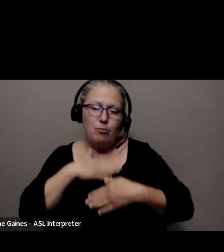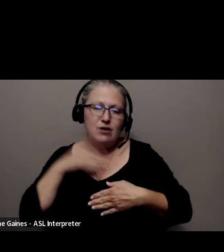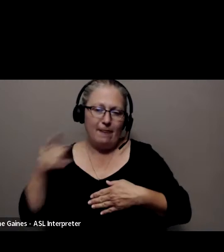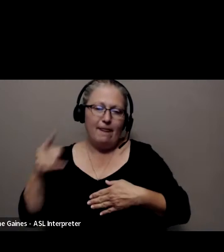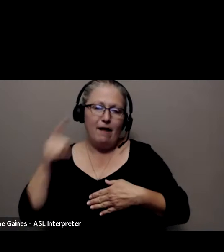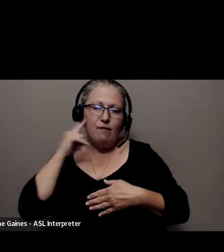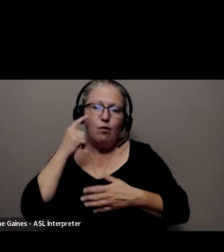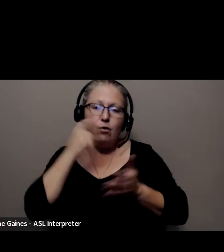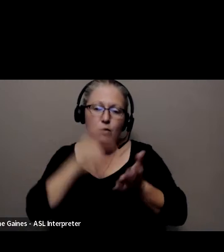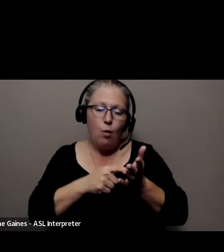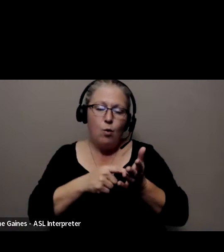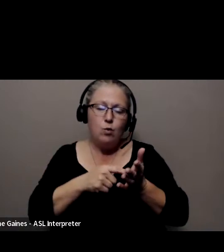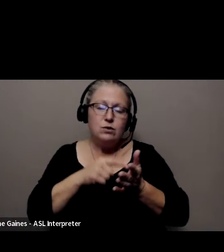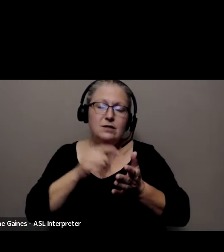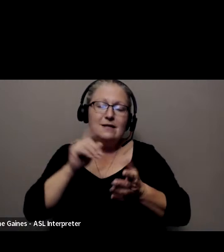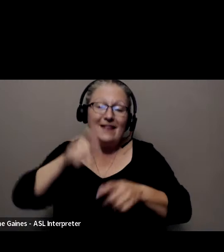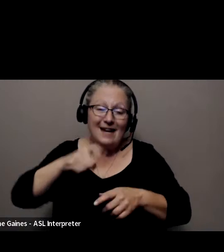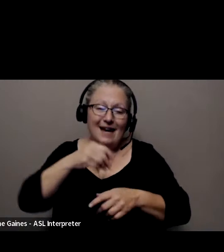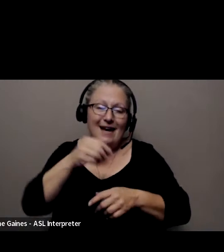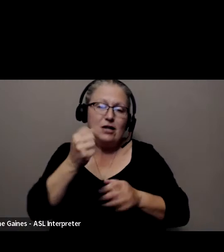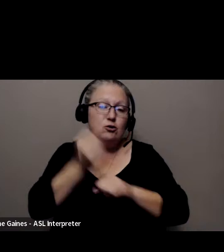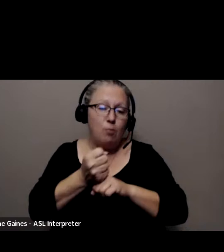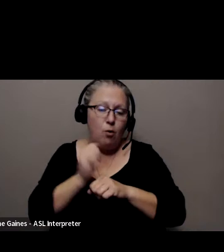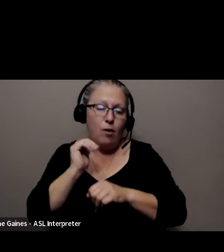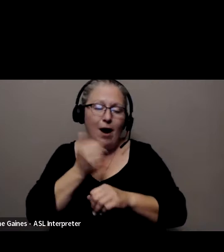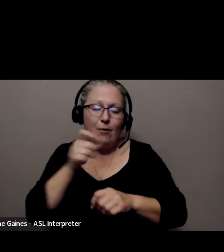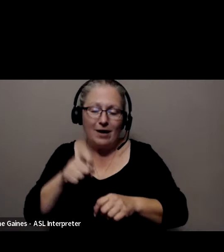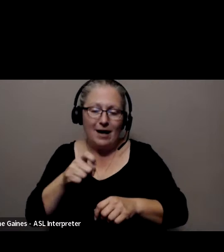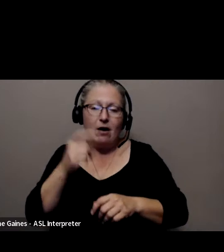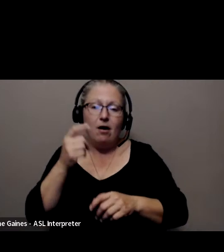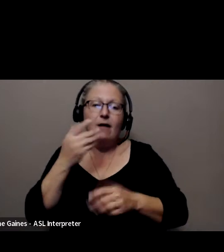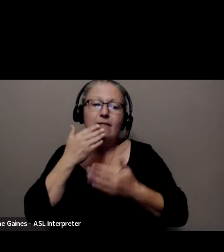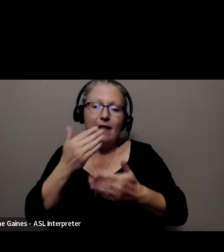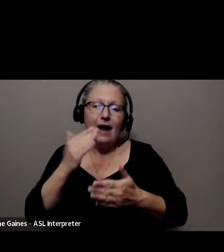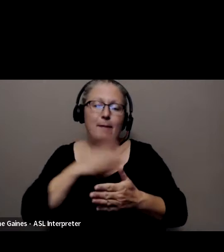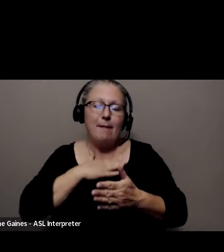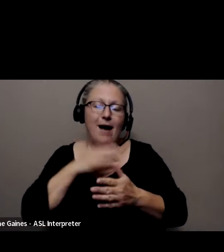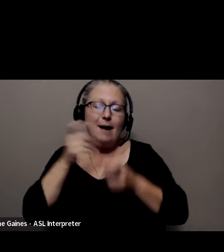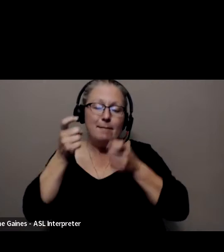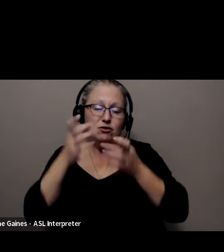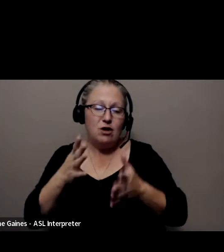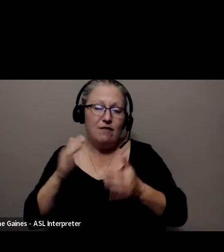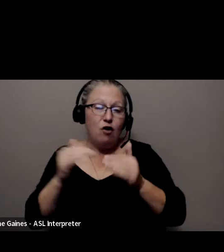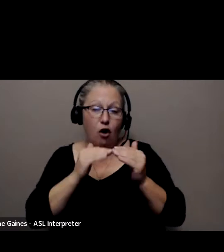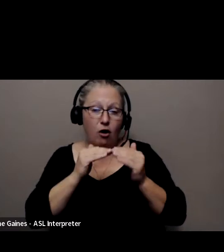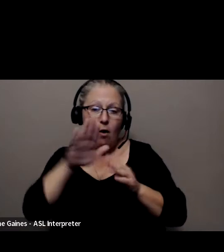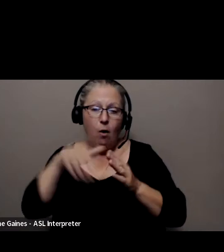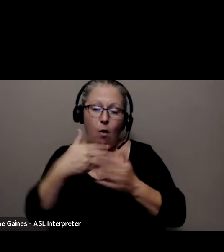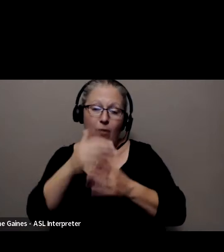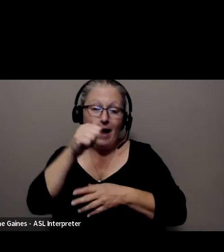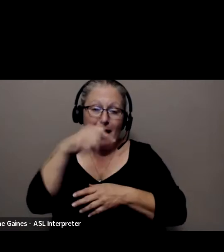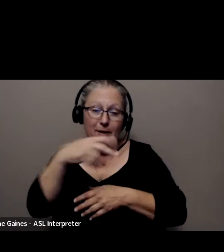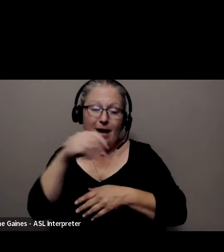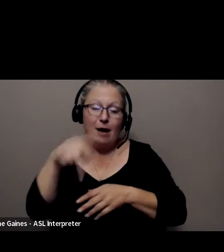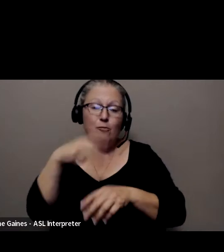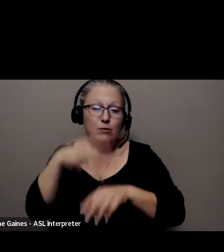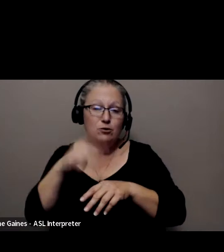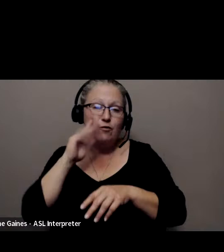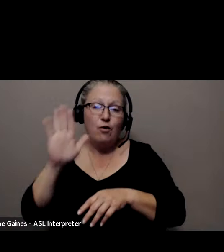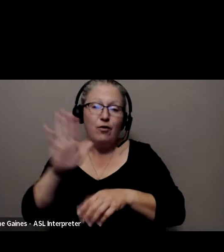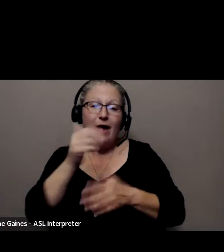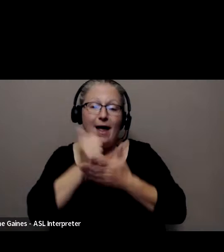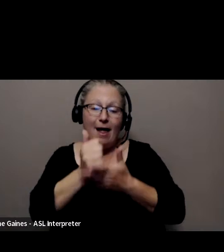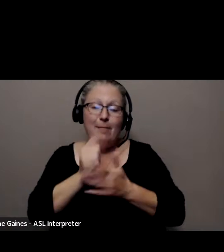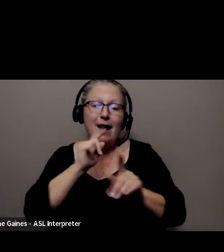the need and supporting it. I also want to thank my administrative colleagues, all the APs and principals for their help in